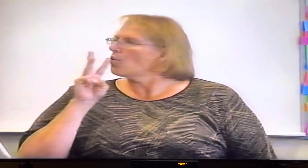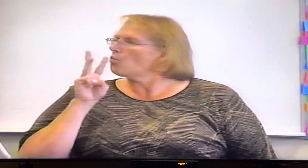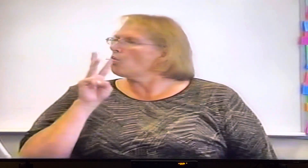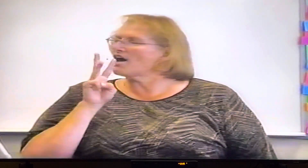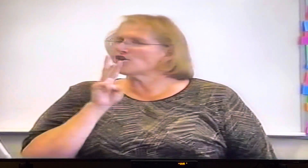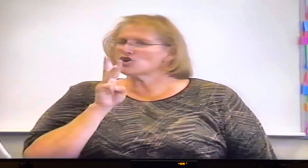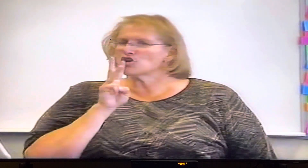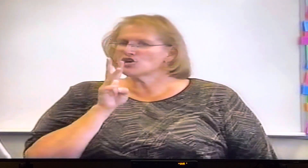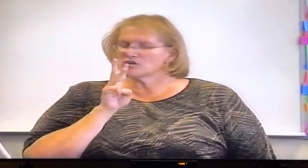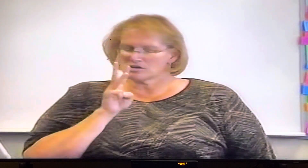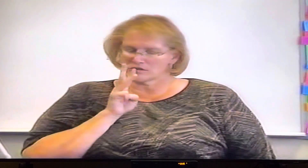water.